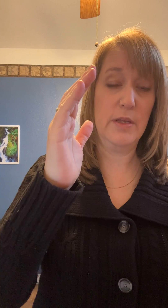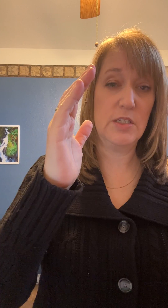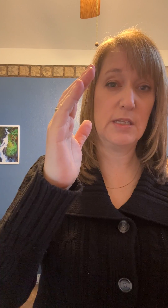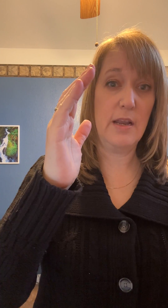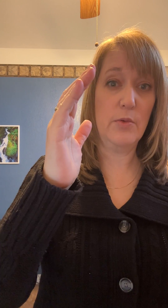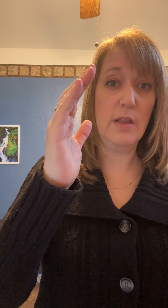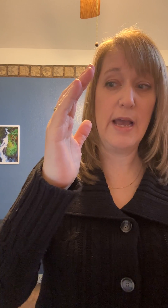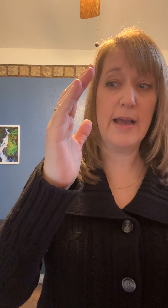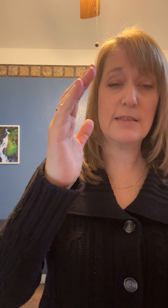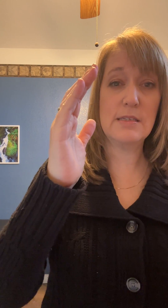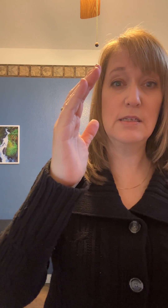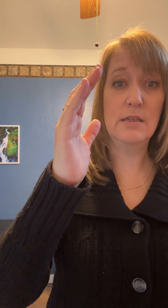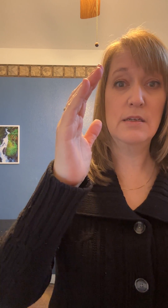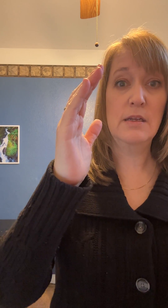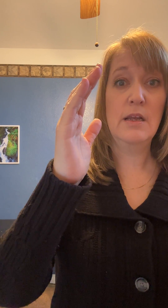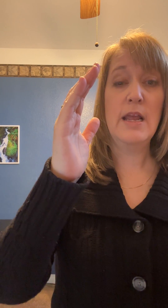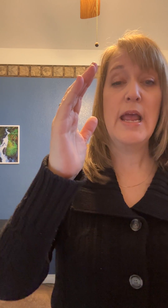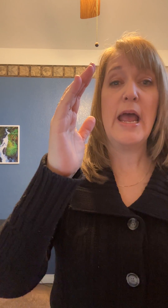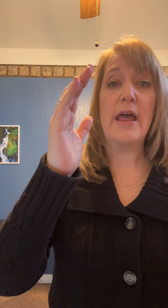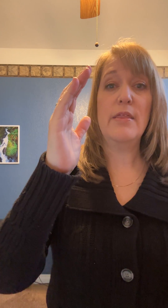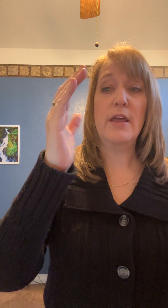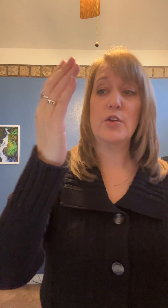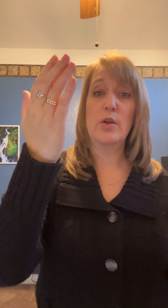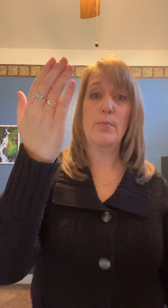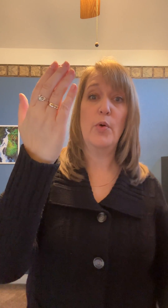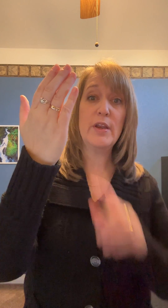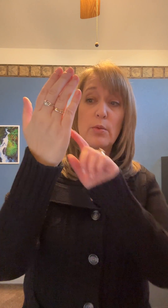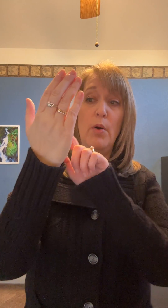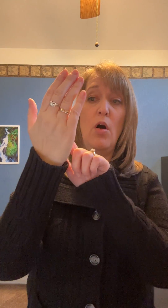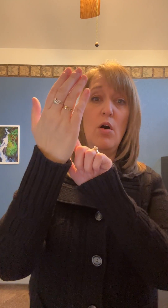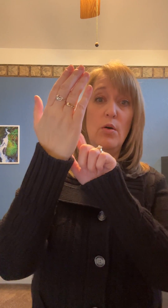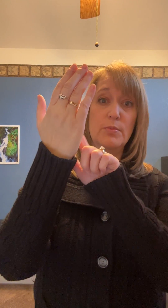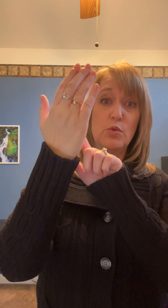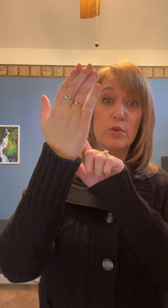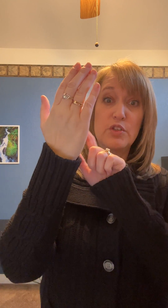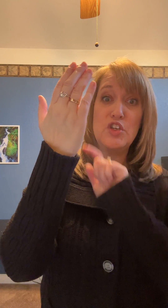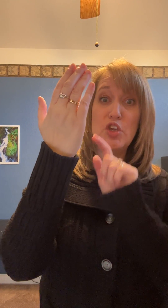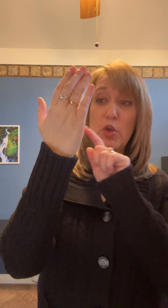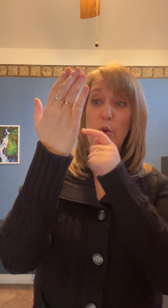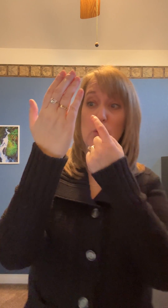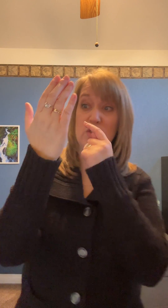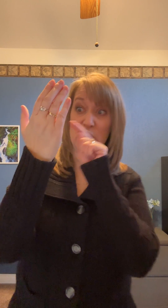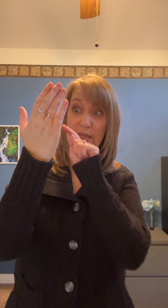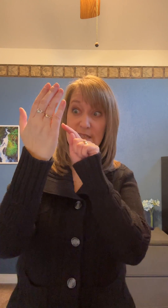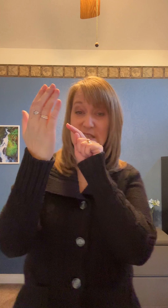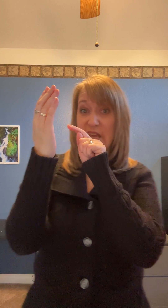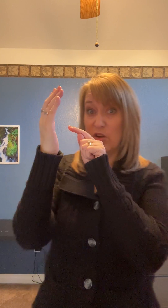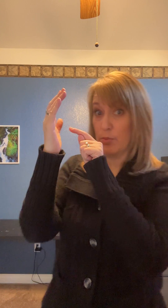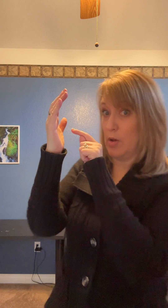just kind of relaxed. And then you're going to point your palm towards you so you can see your